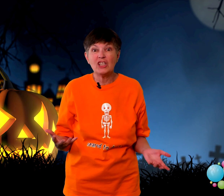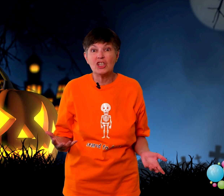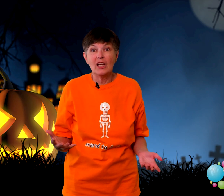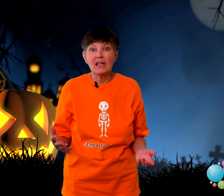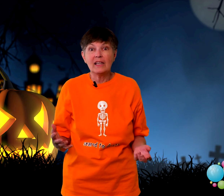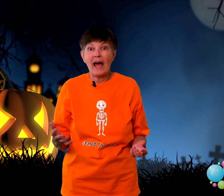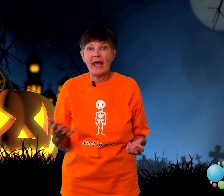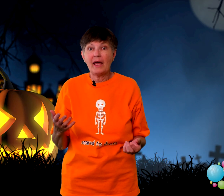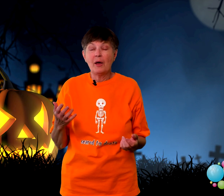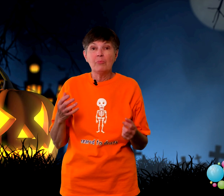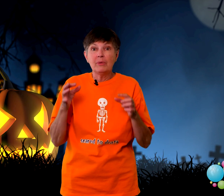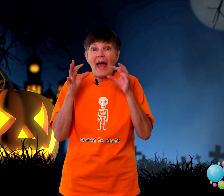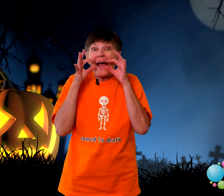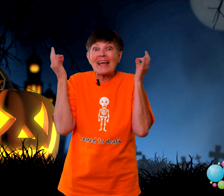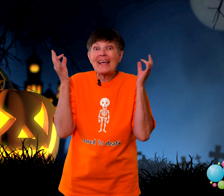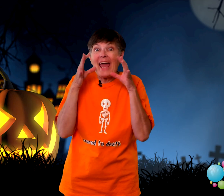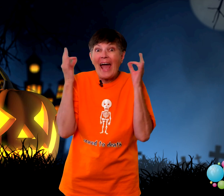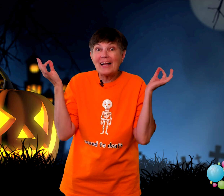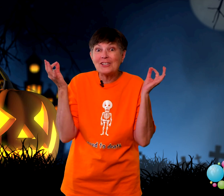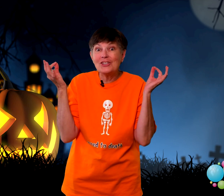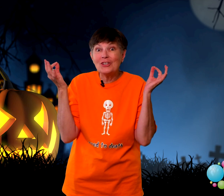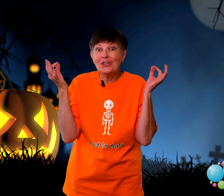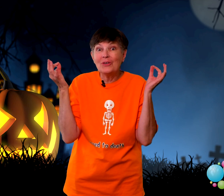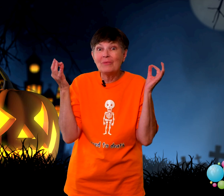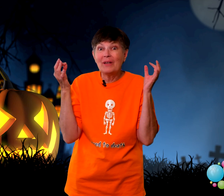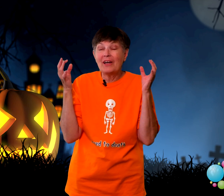screech like black cats do, and we can